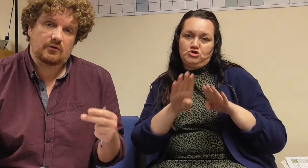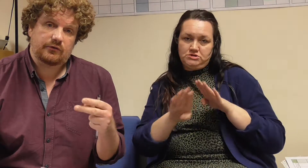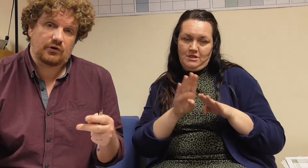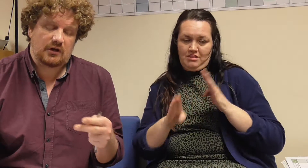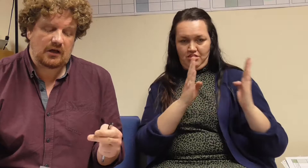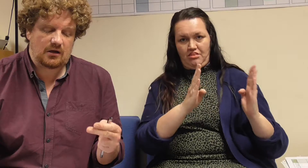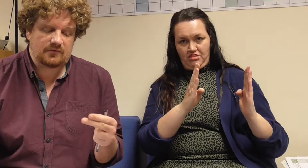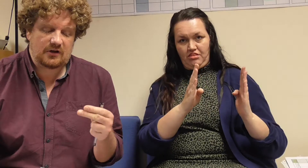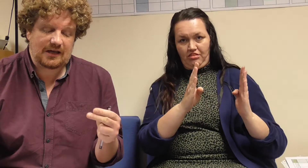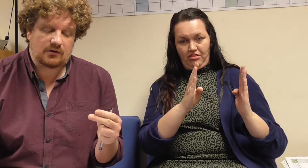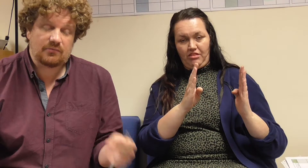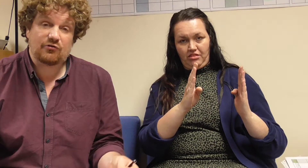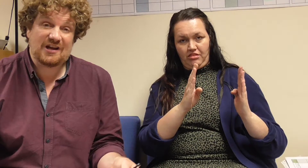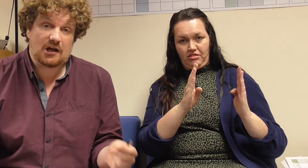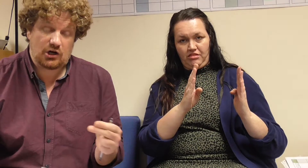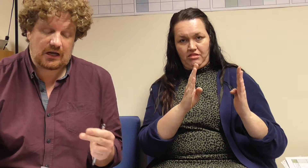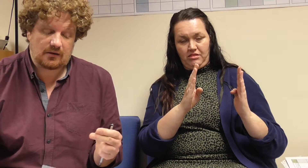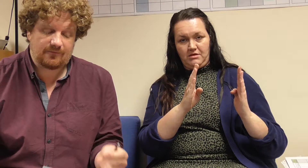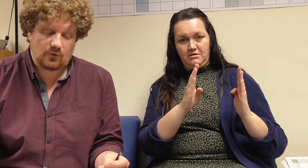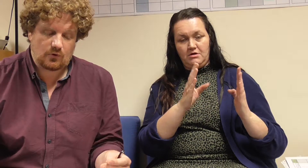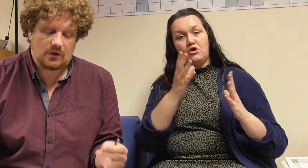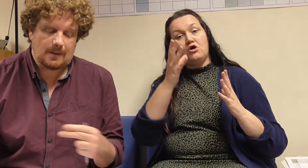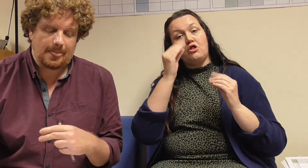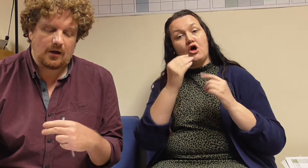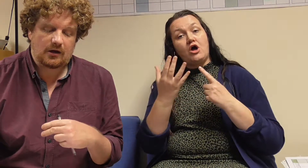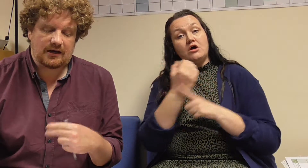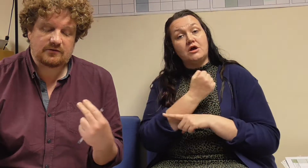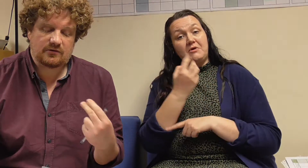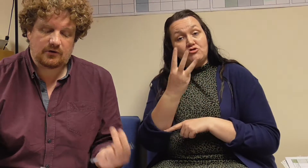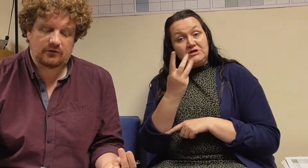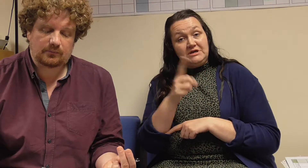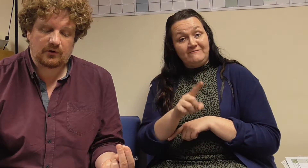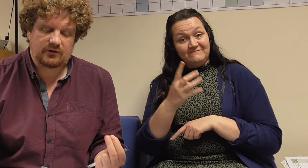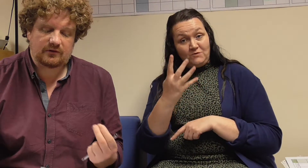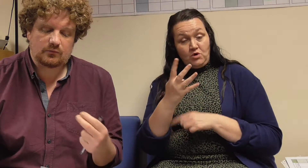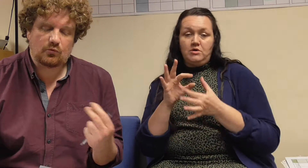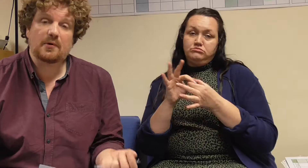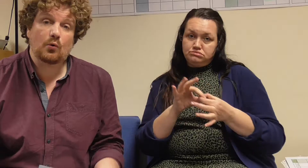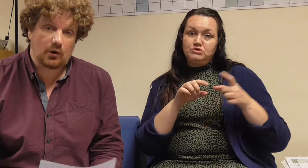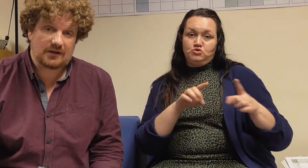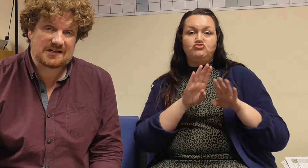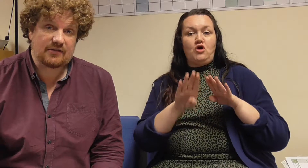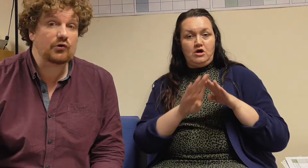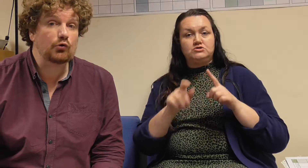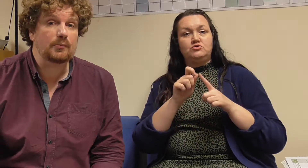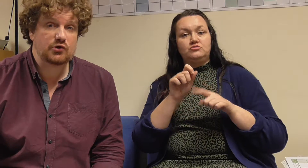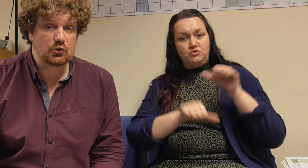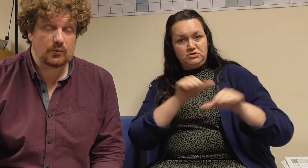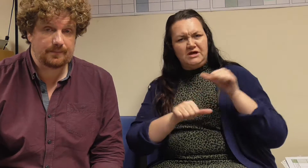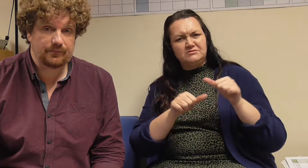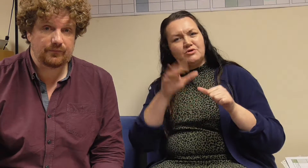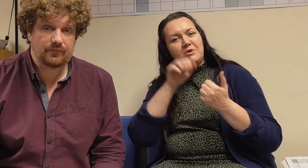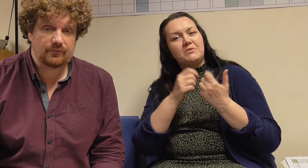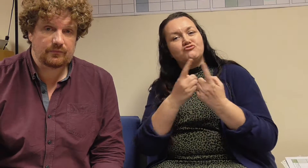So 2 learning outcomes, learning outcome 3 and learning outcome 4, are connected to the rehearsal process when we were working together in room